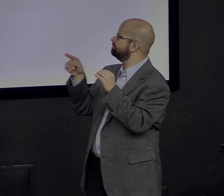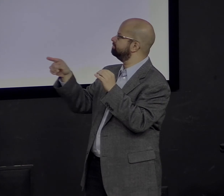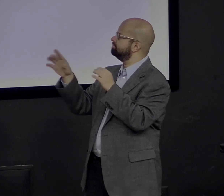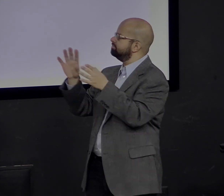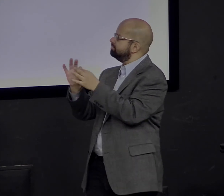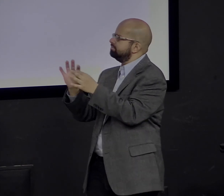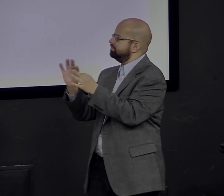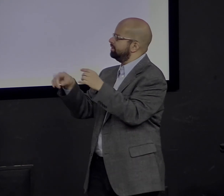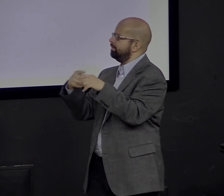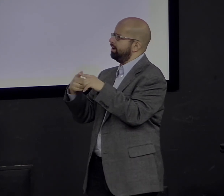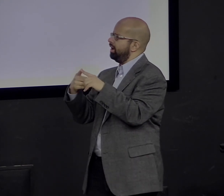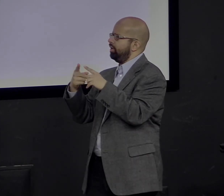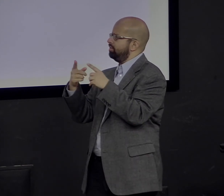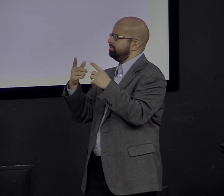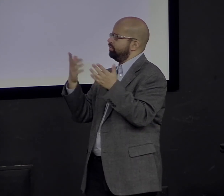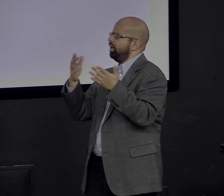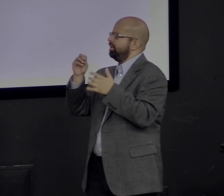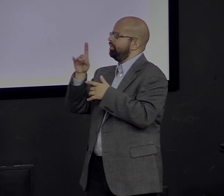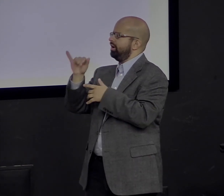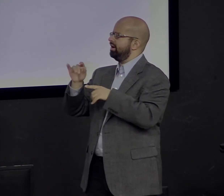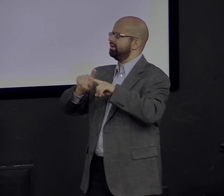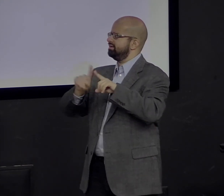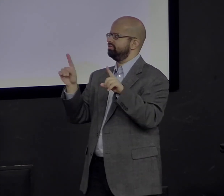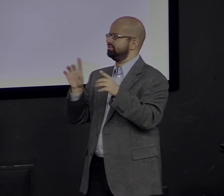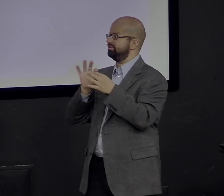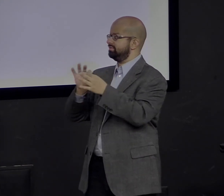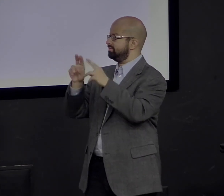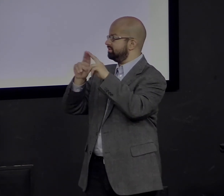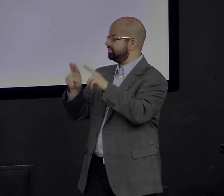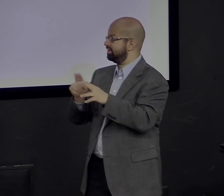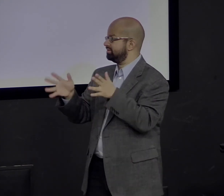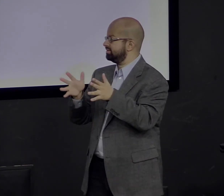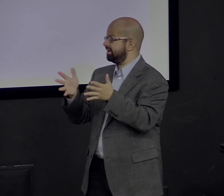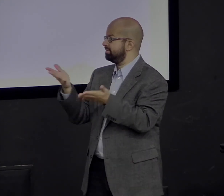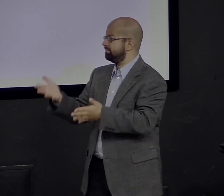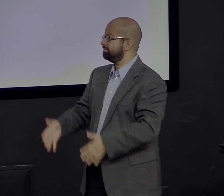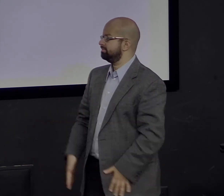depth differences in modality of language?